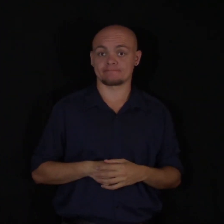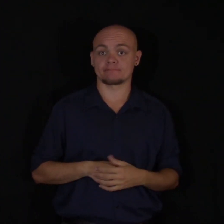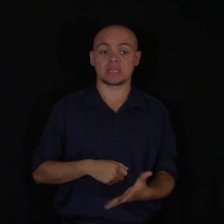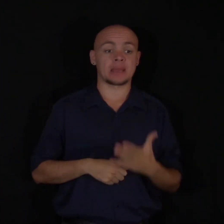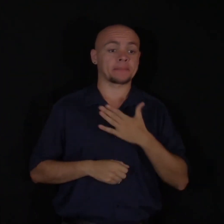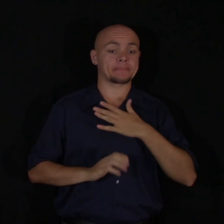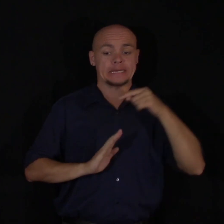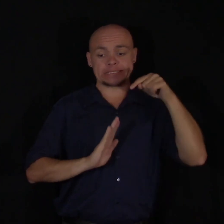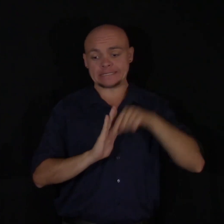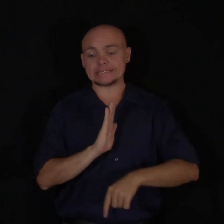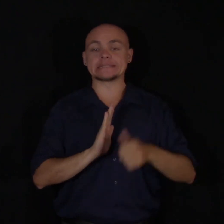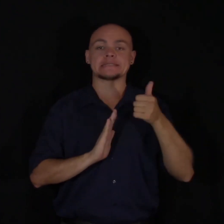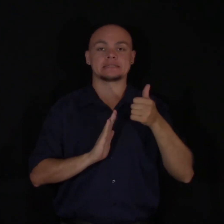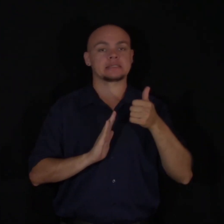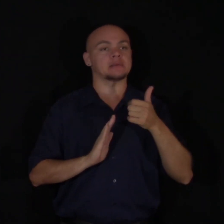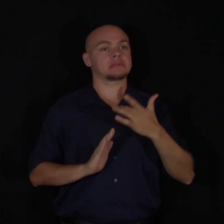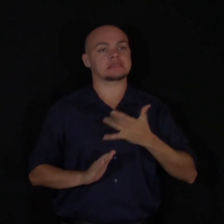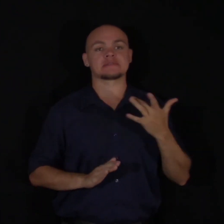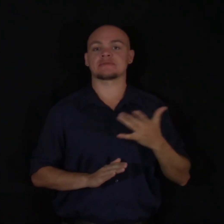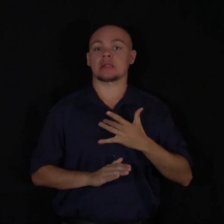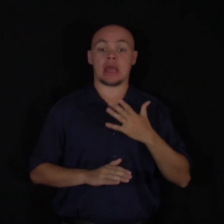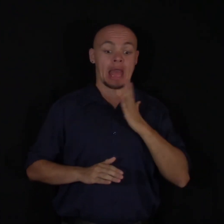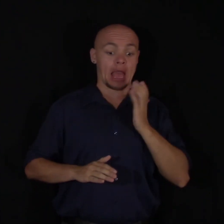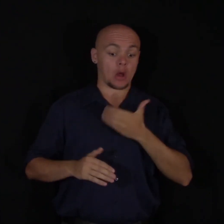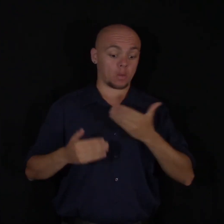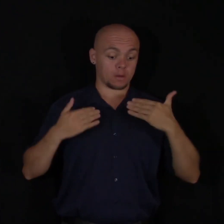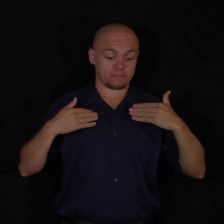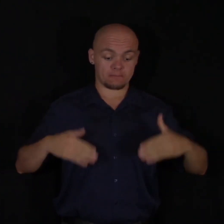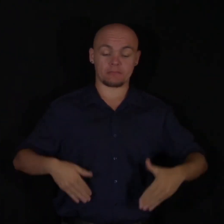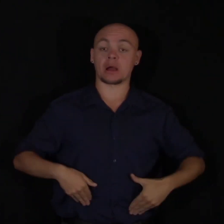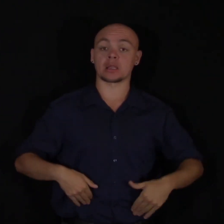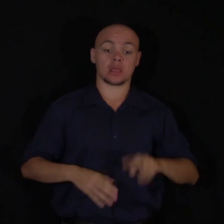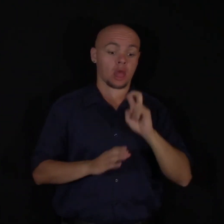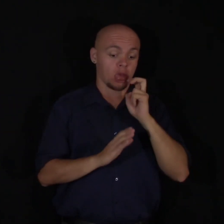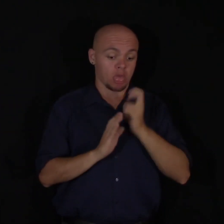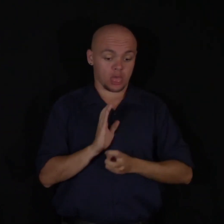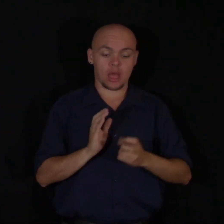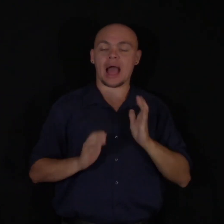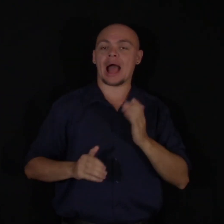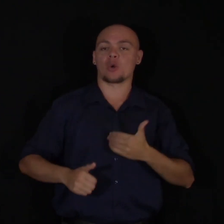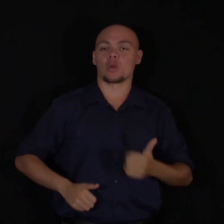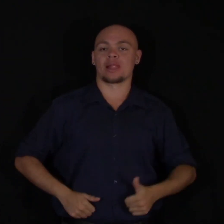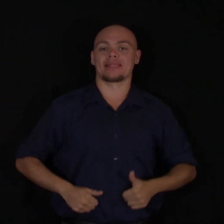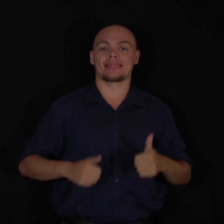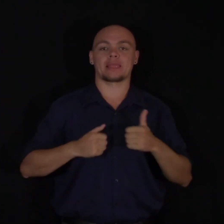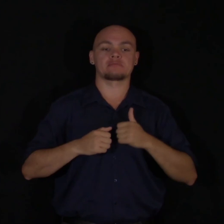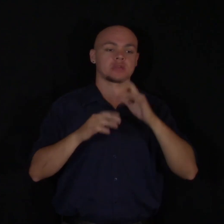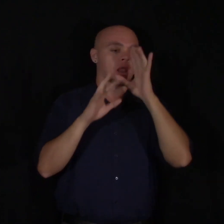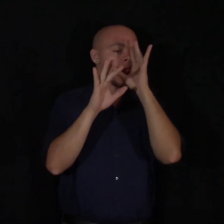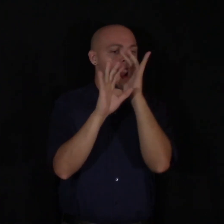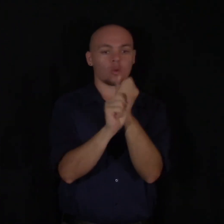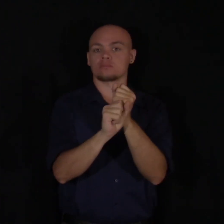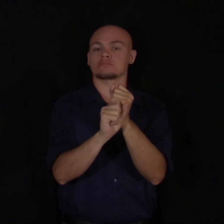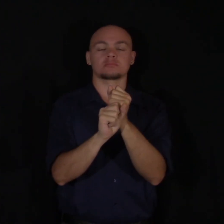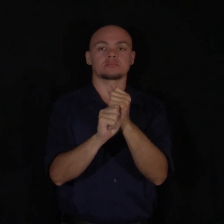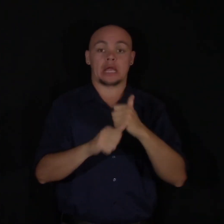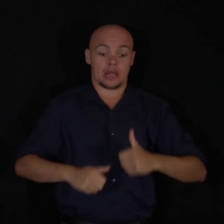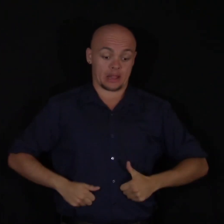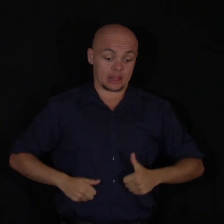conviction that when we get into our bodies, we get into our lives. And when we are into our